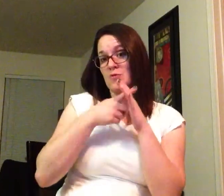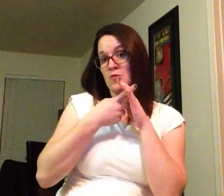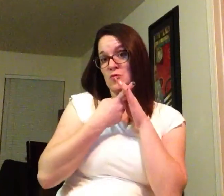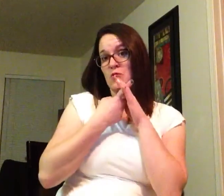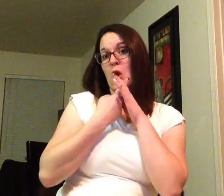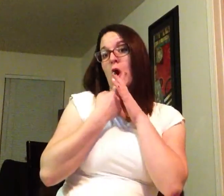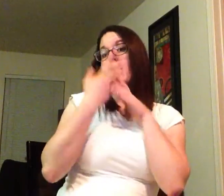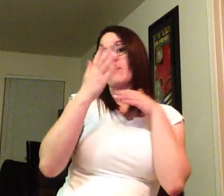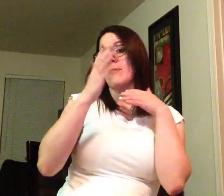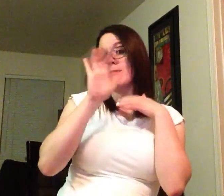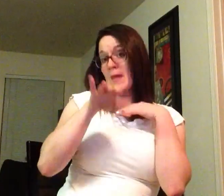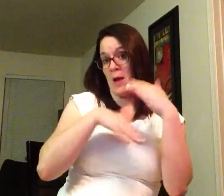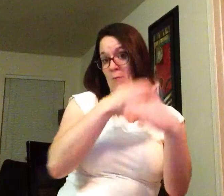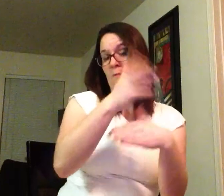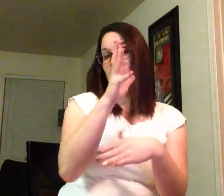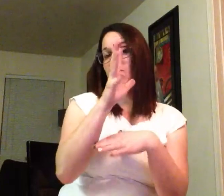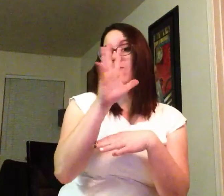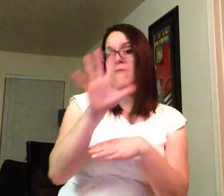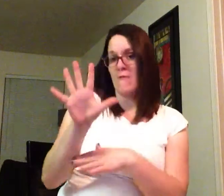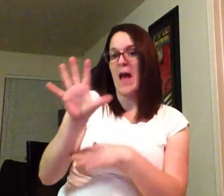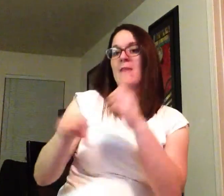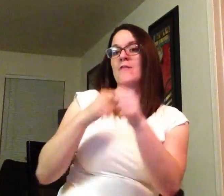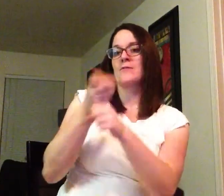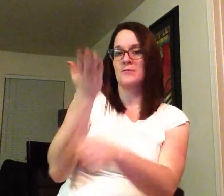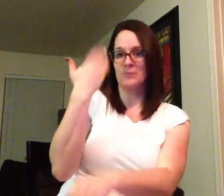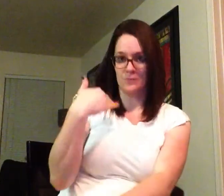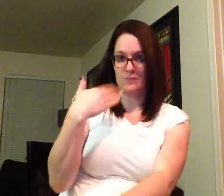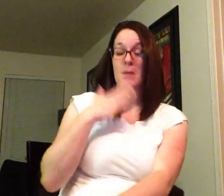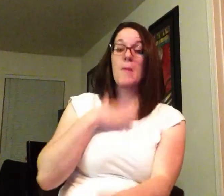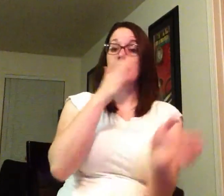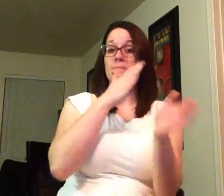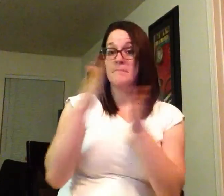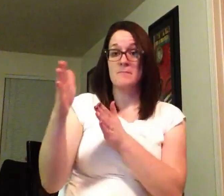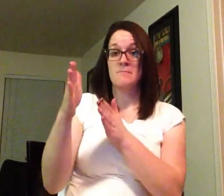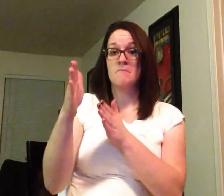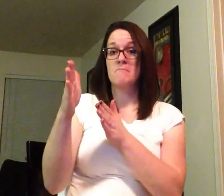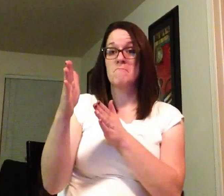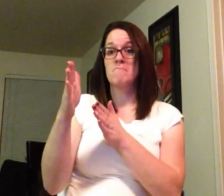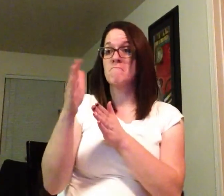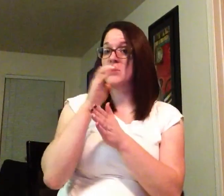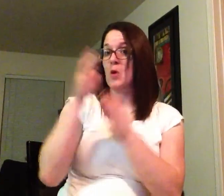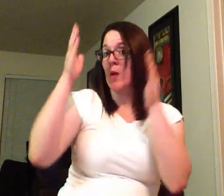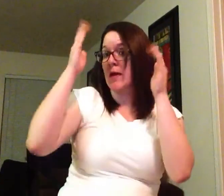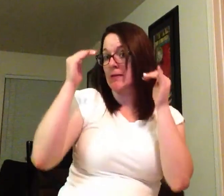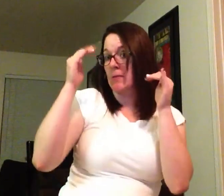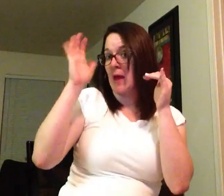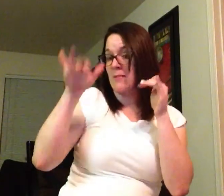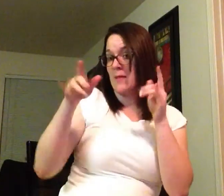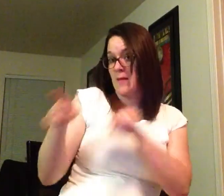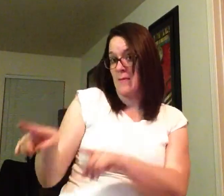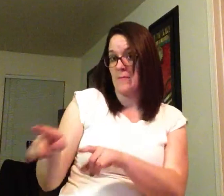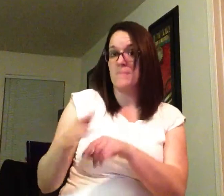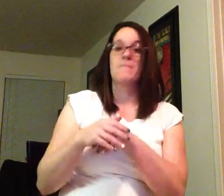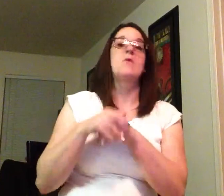work. My strategy was to least expect my way into true love. Then the variable that I had to deal with was serendipity.